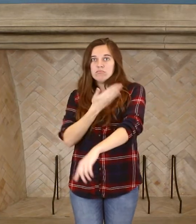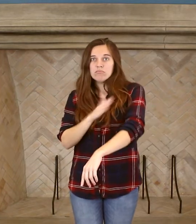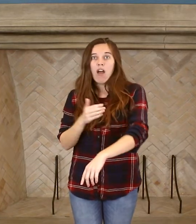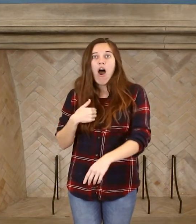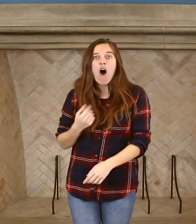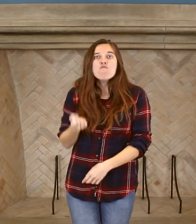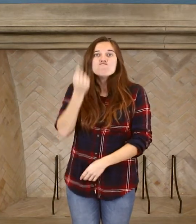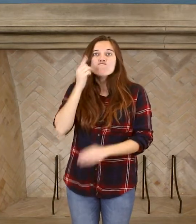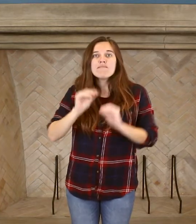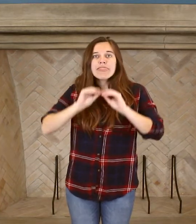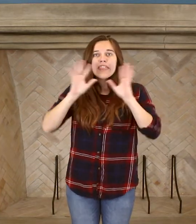song first.